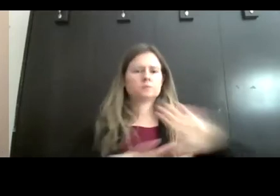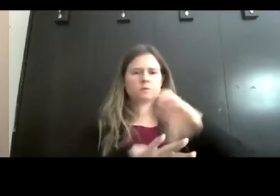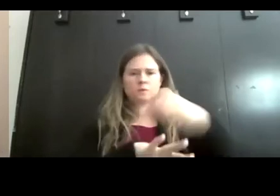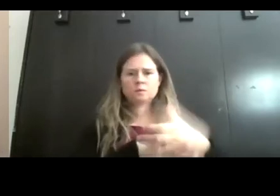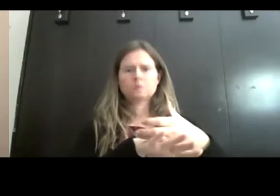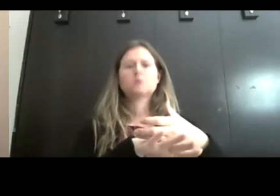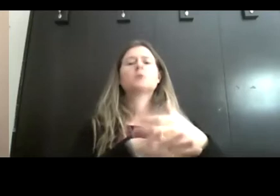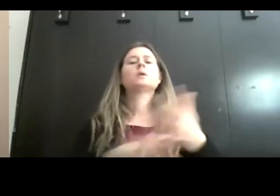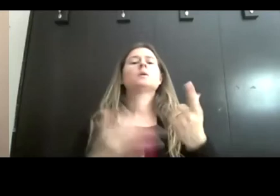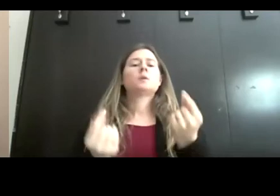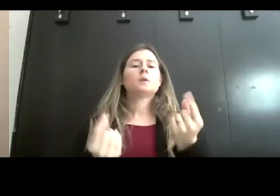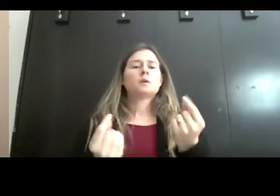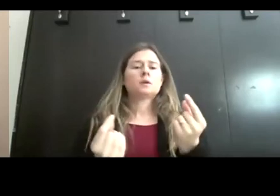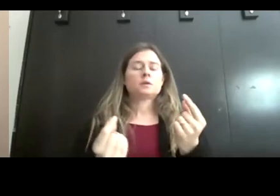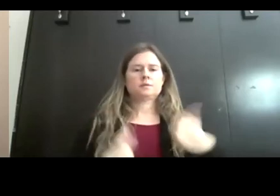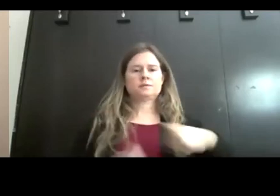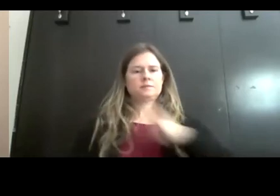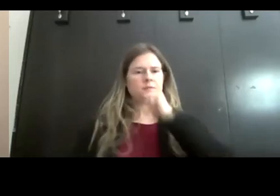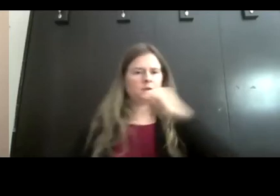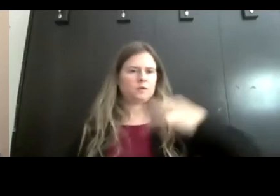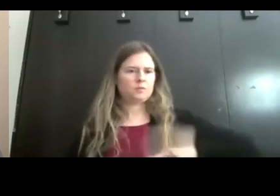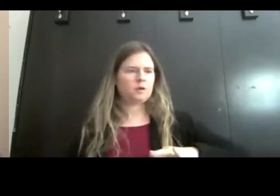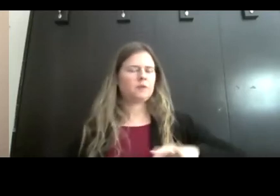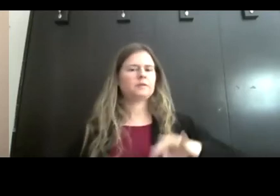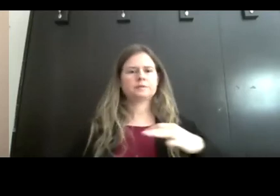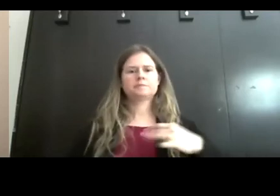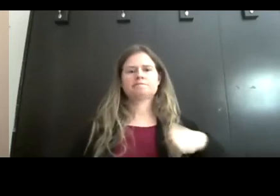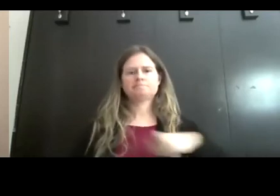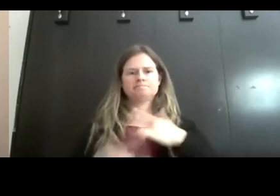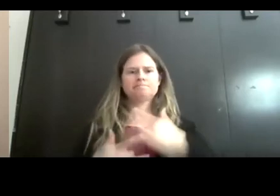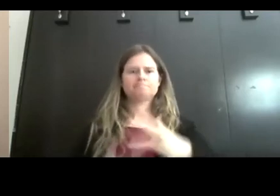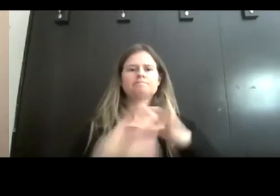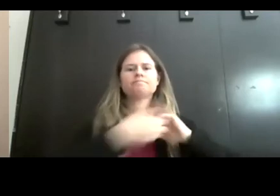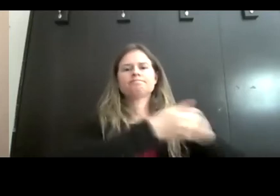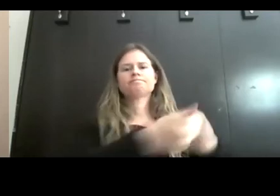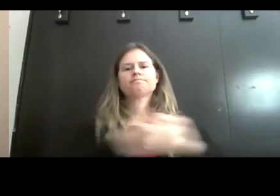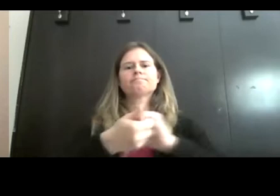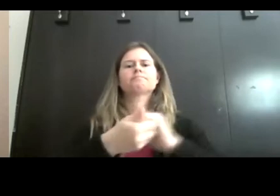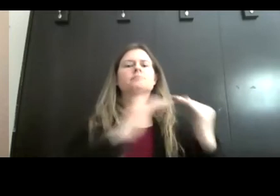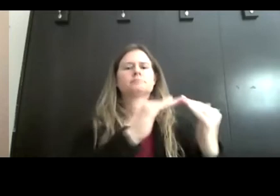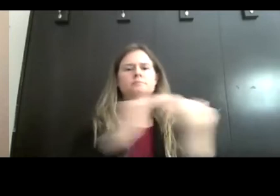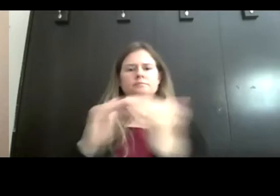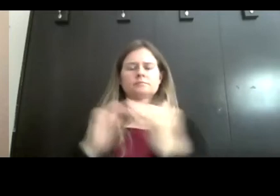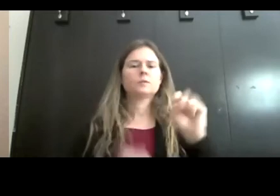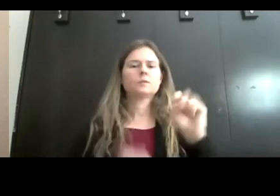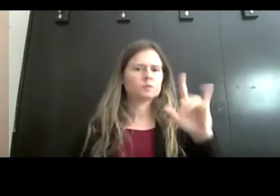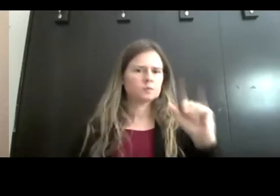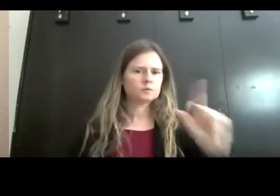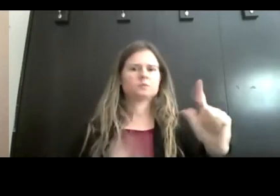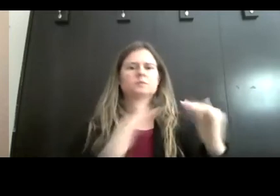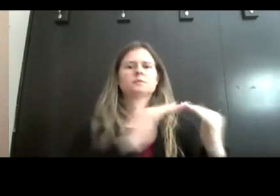we're interested in collaboration with other organizations in the name of equity, social justice, and